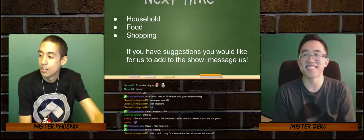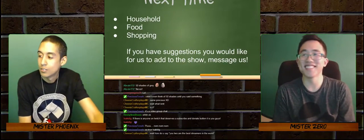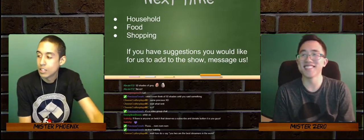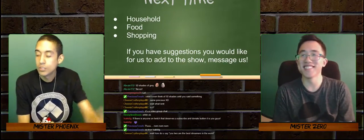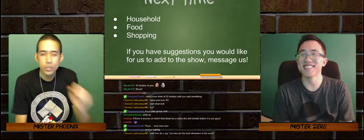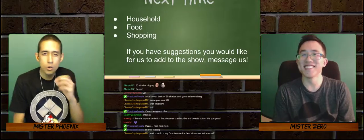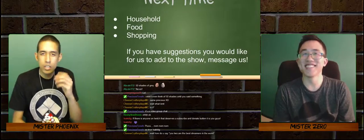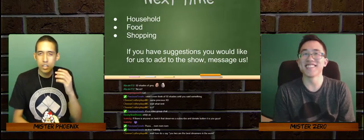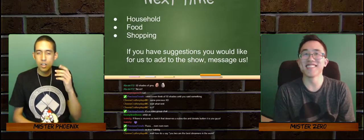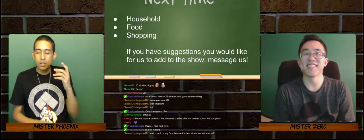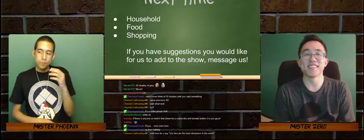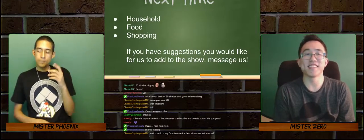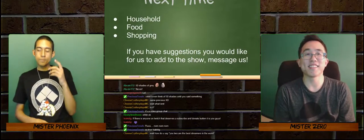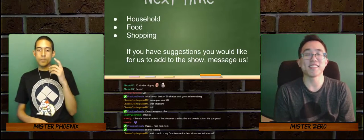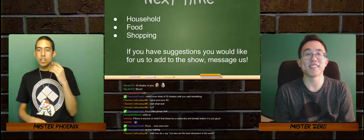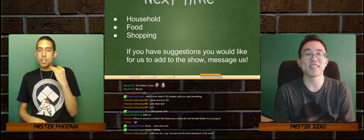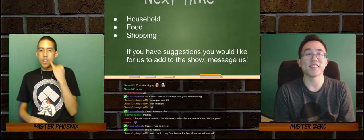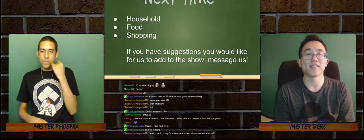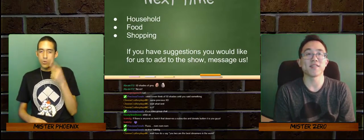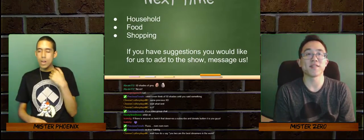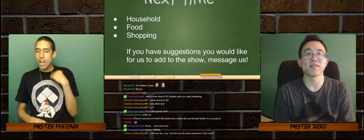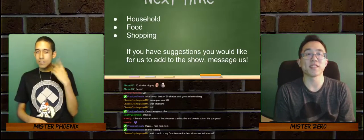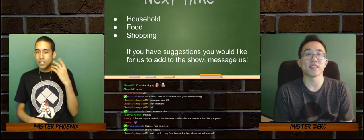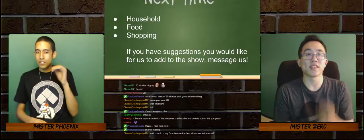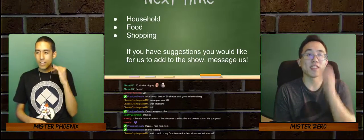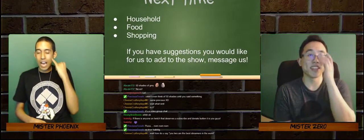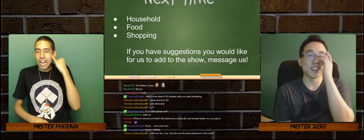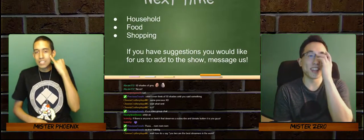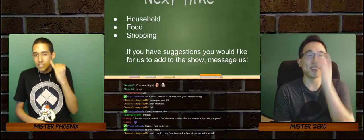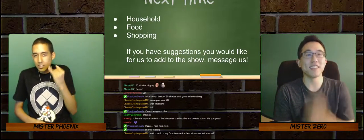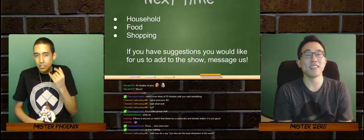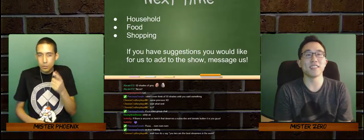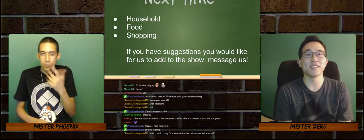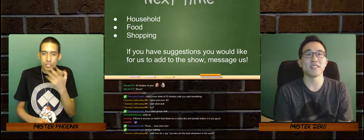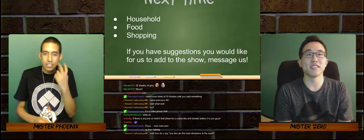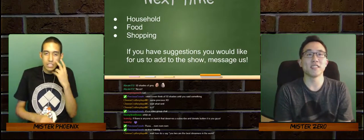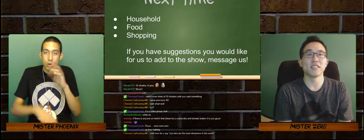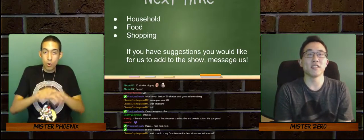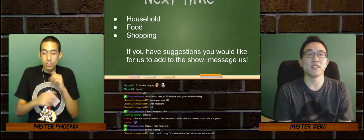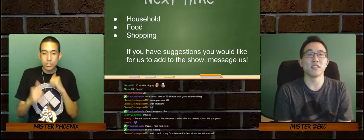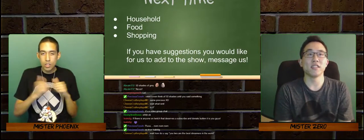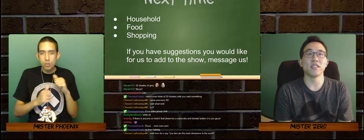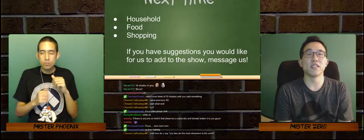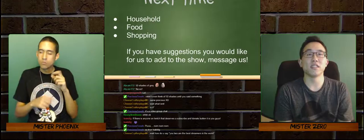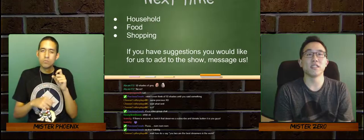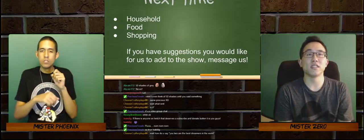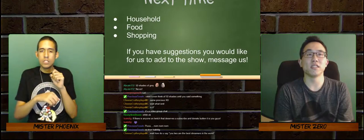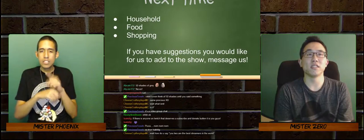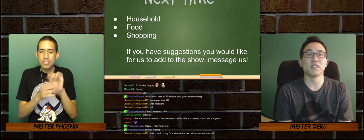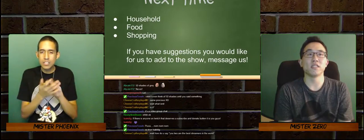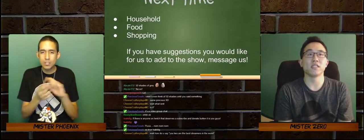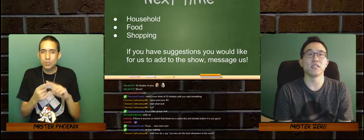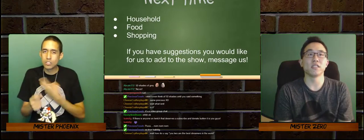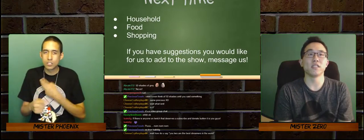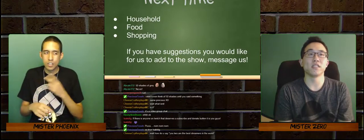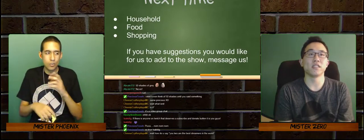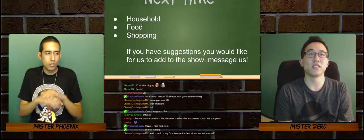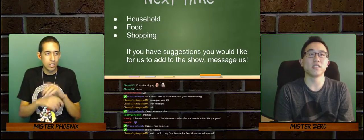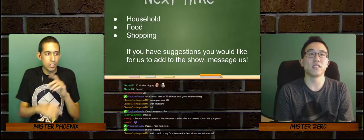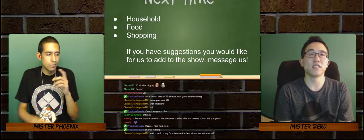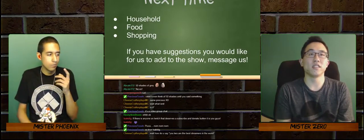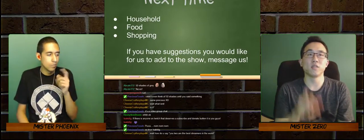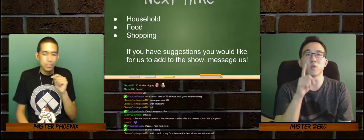All right, so if you have like an idea you want to see on the show, send that to us